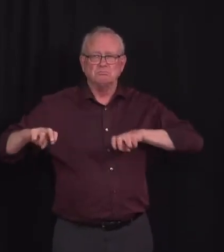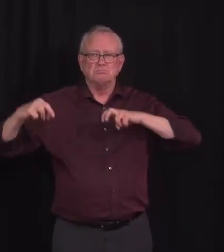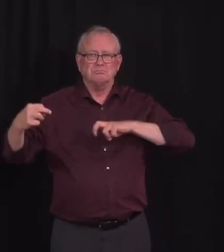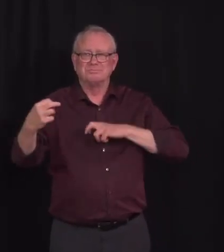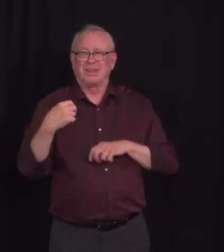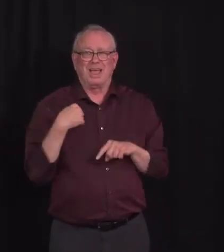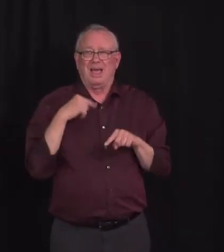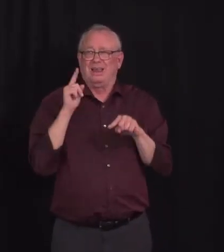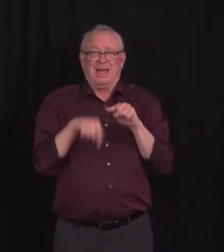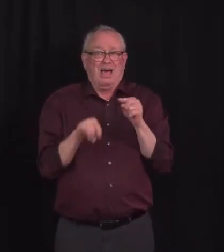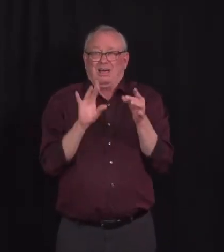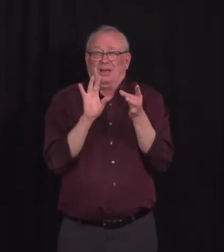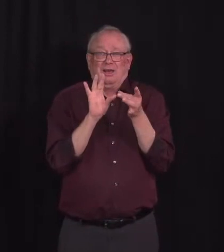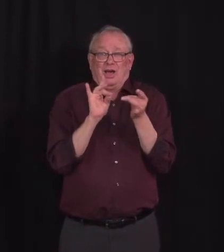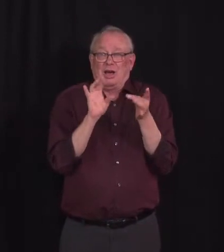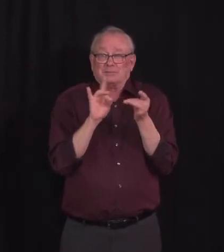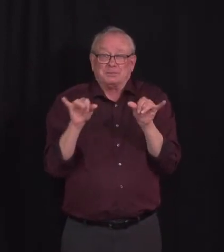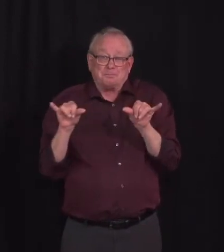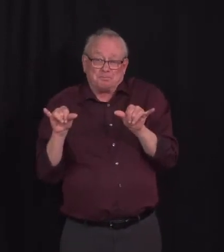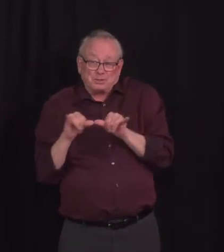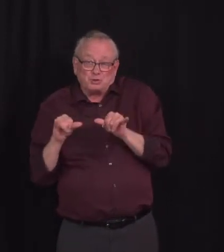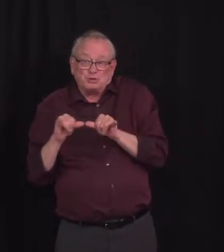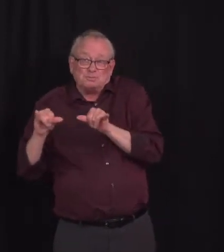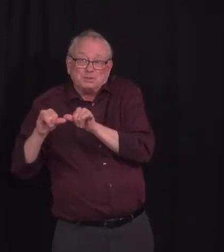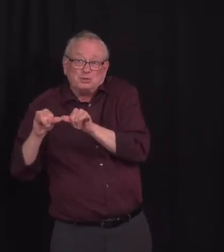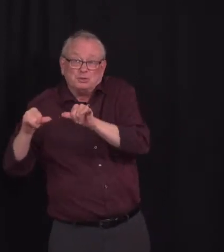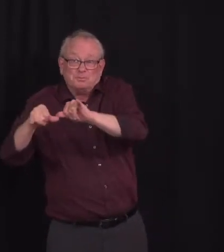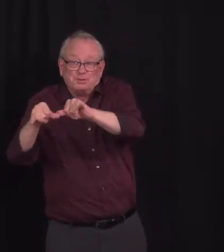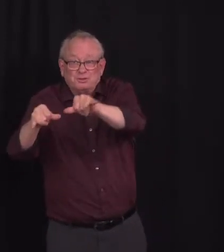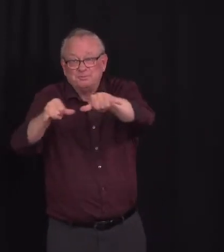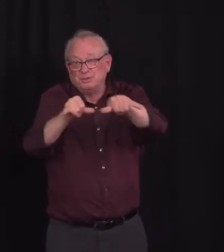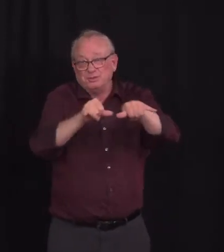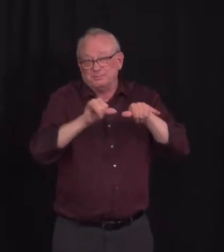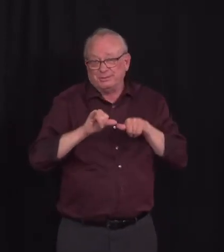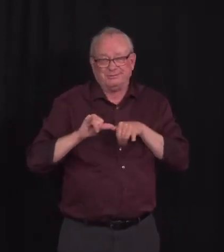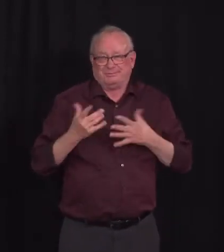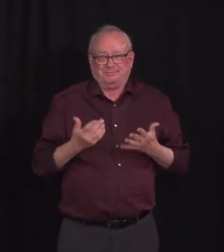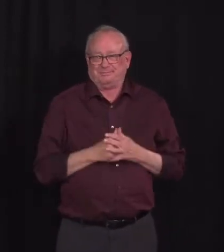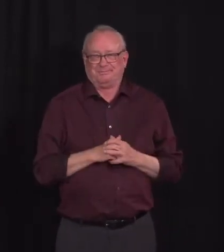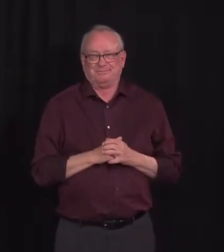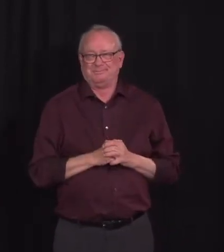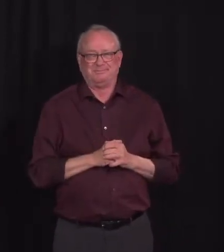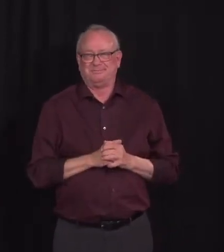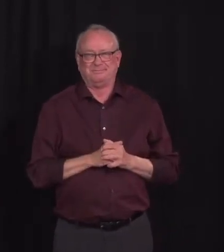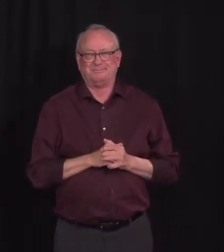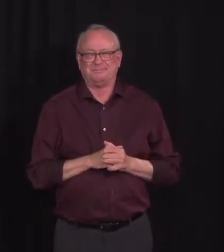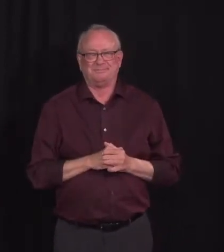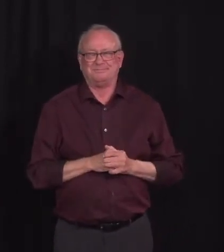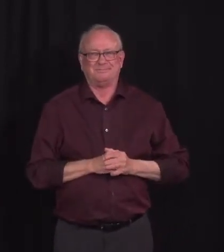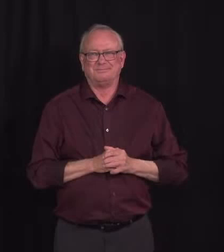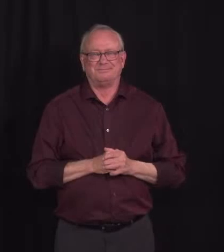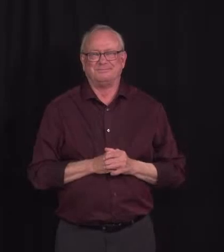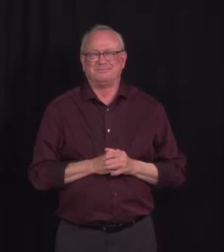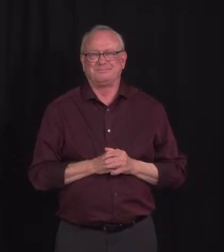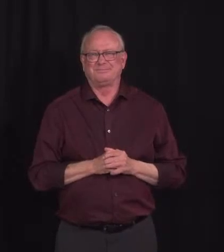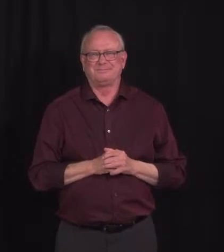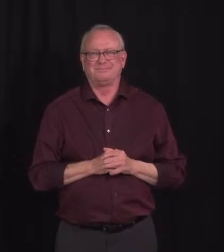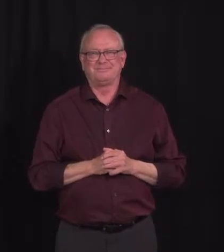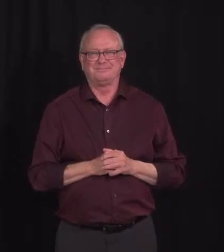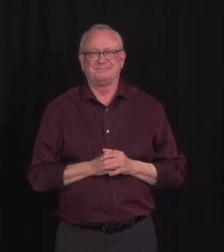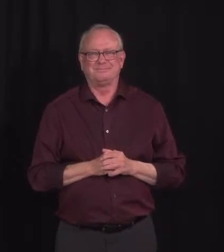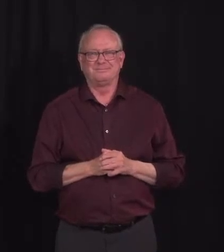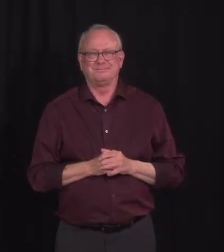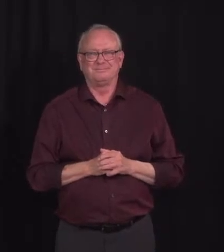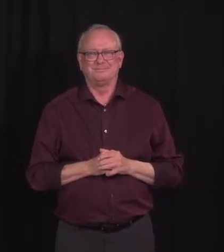that. However, that is kind of the key here, and again, it really does come back to the fact that all of us have the